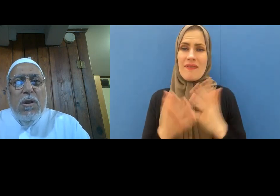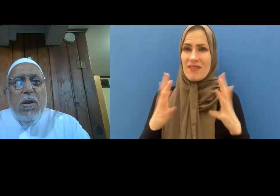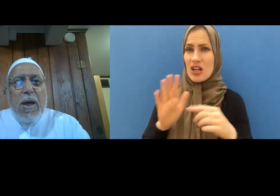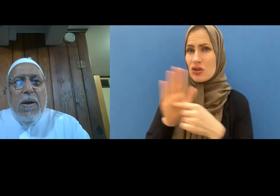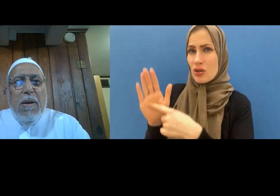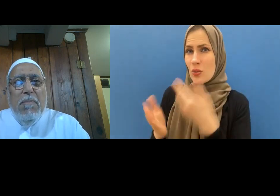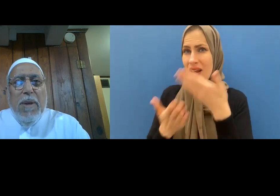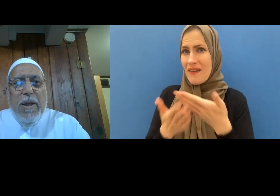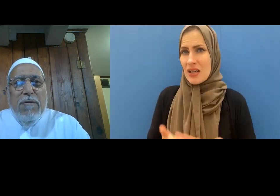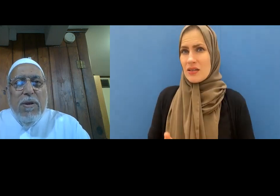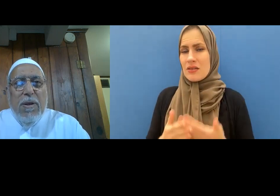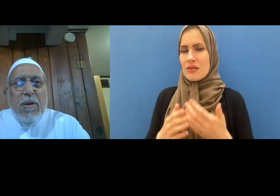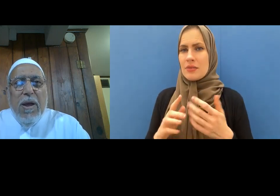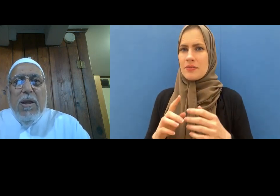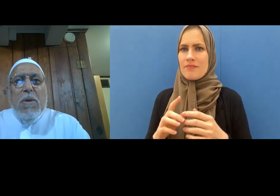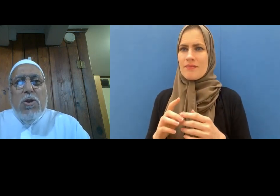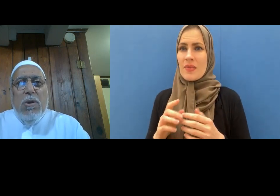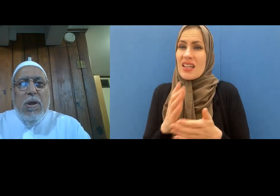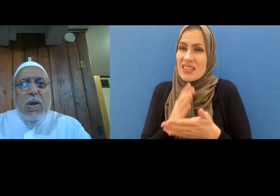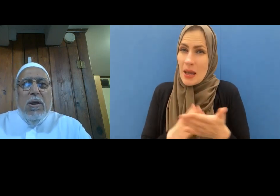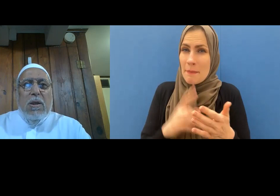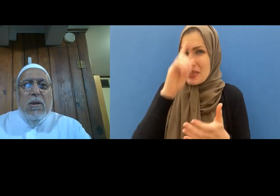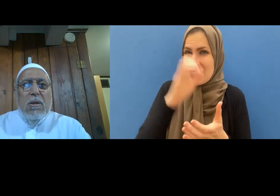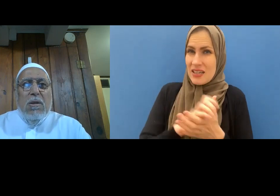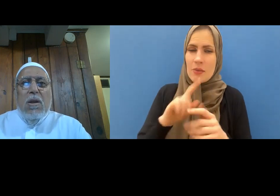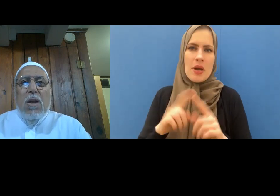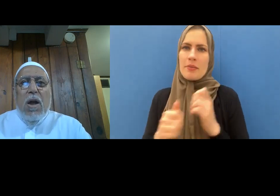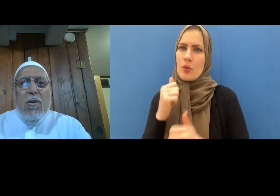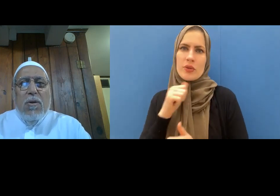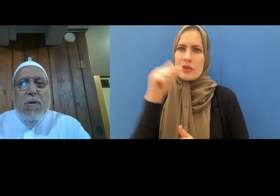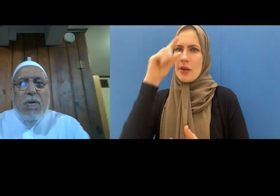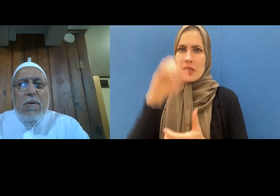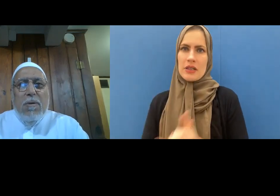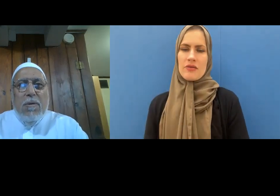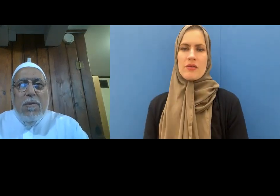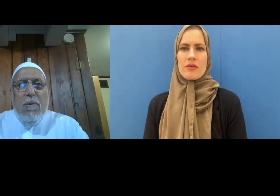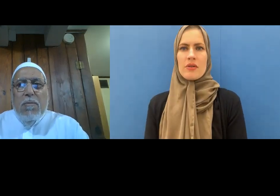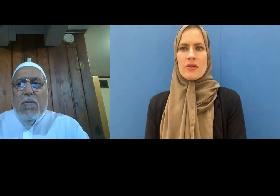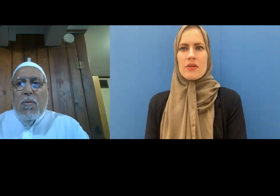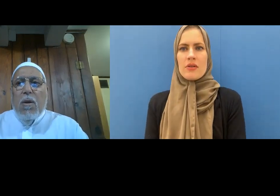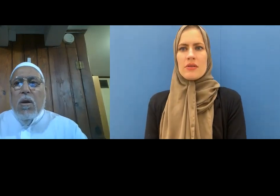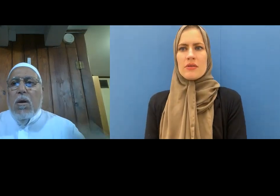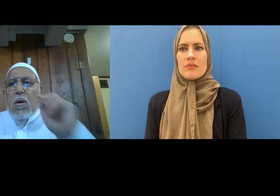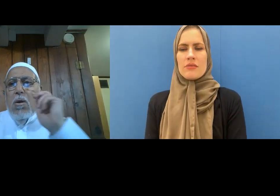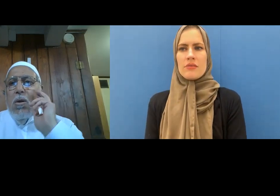minority believed and the majority did not.